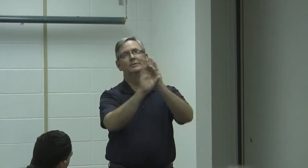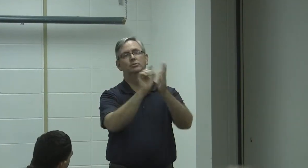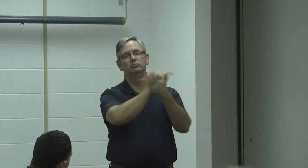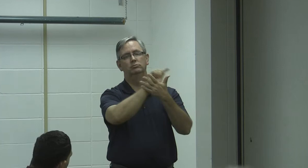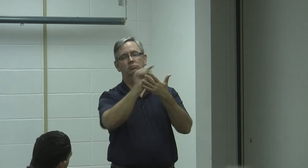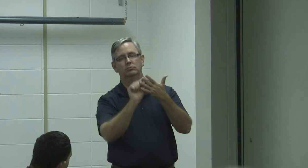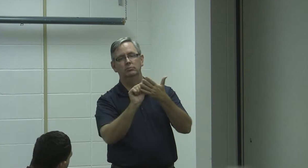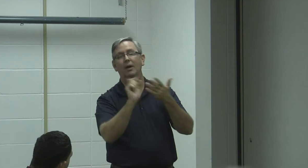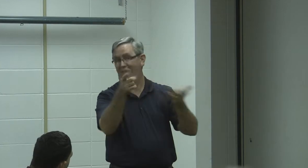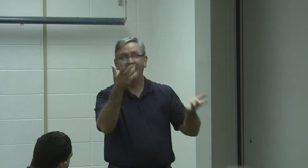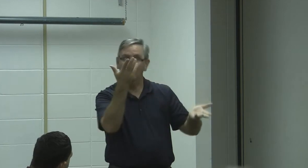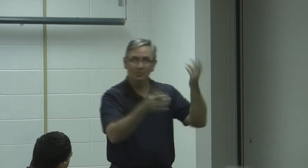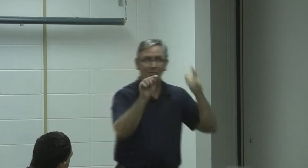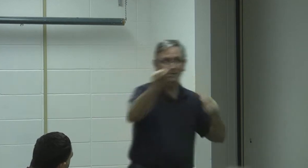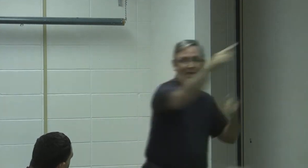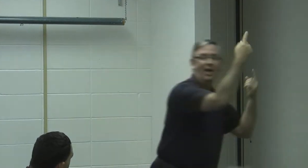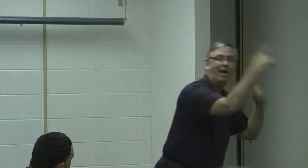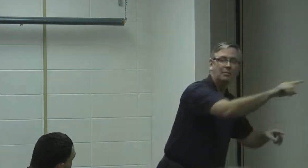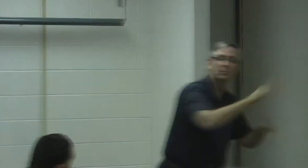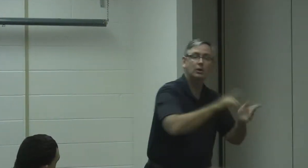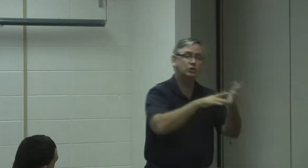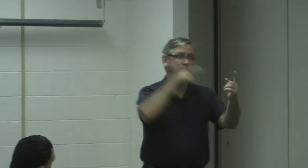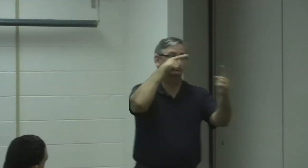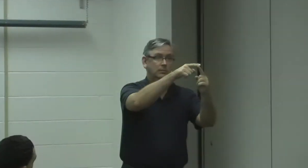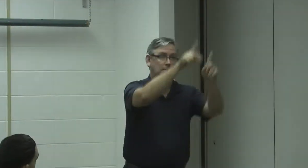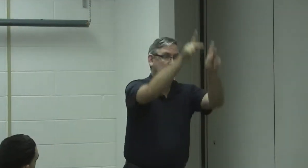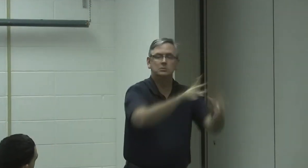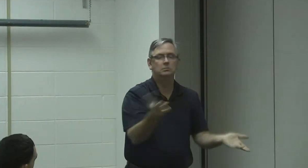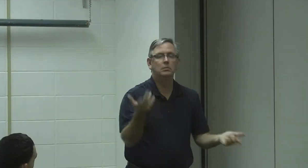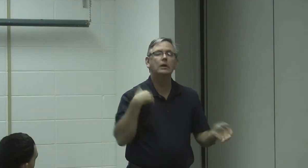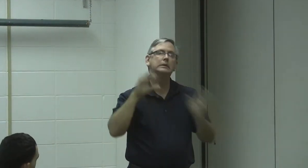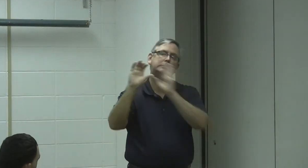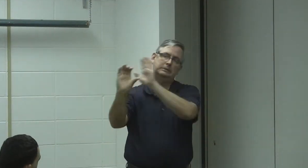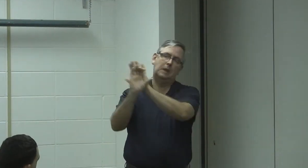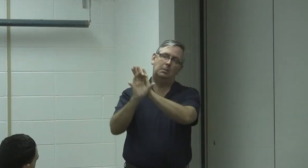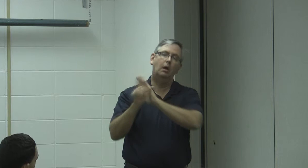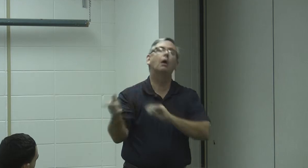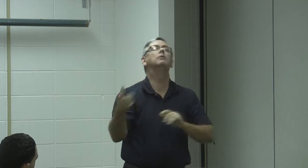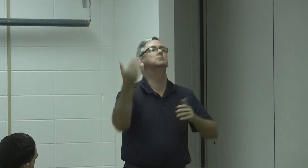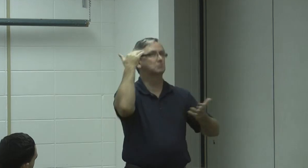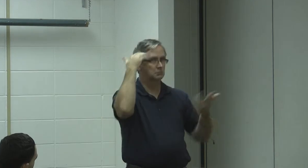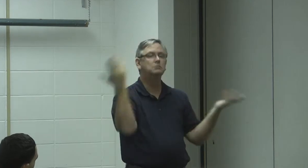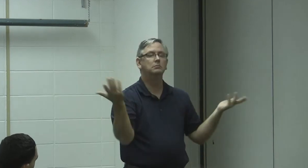loving the neighbor, thy neighbor as thyself. So Jesus gave a story about what happened, or to illustrate his point.